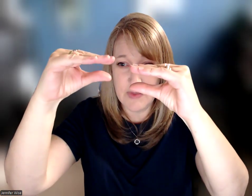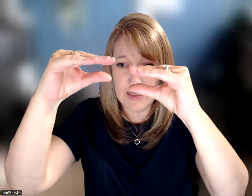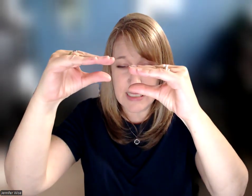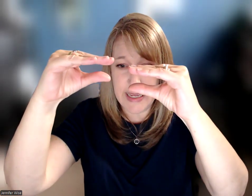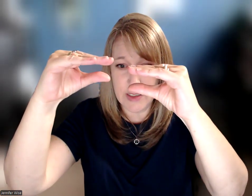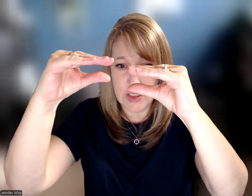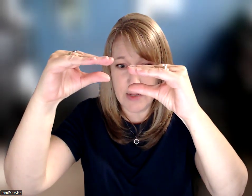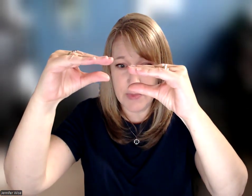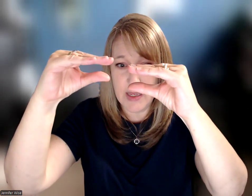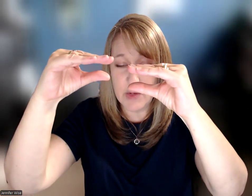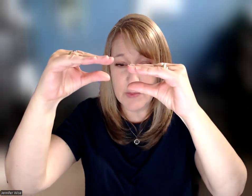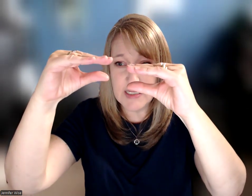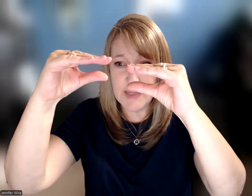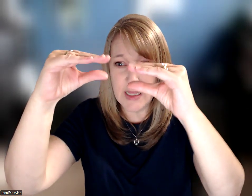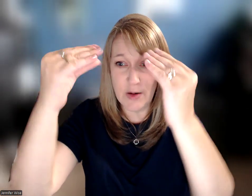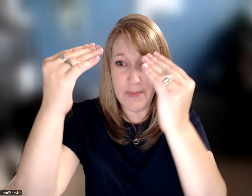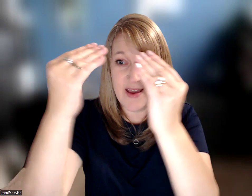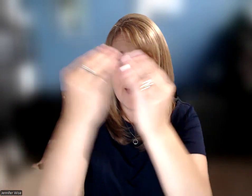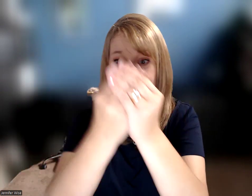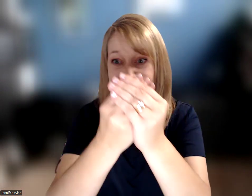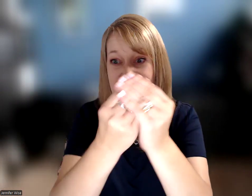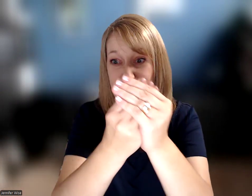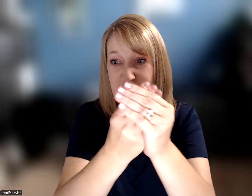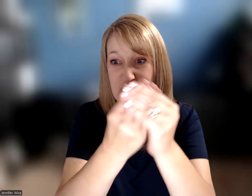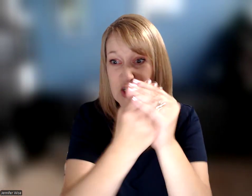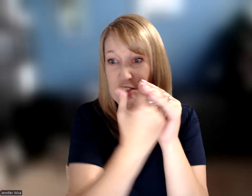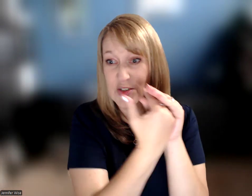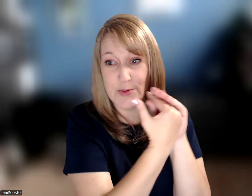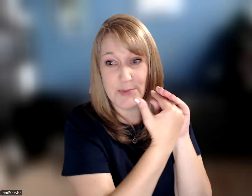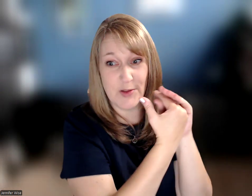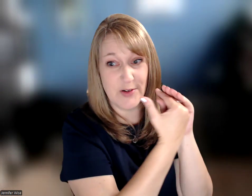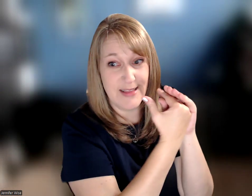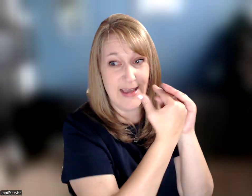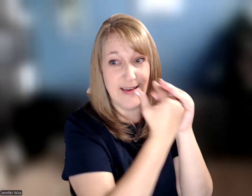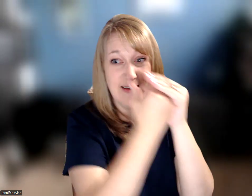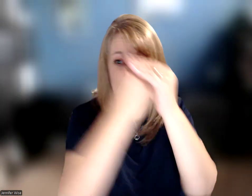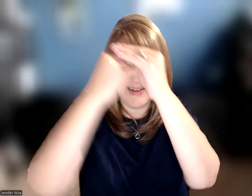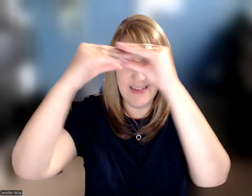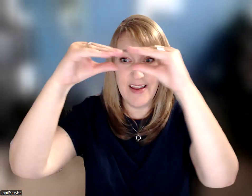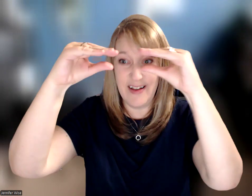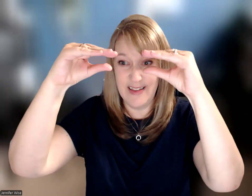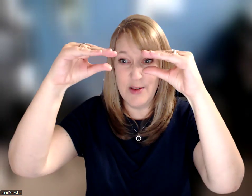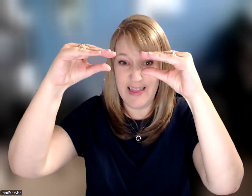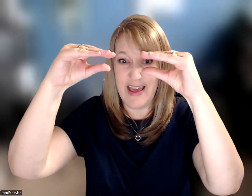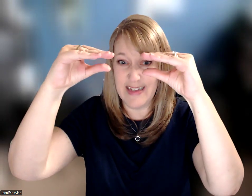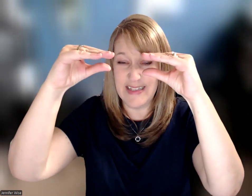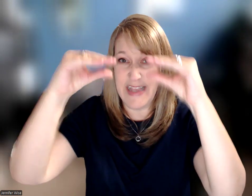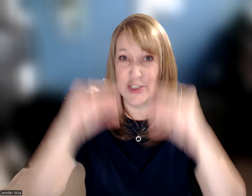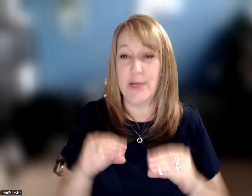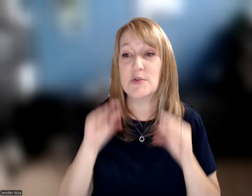That's the hand shape. It reminds me a little bit of sandwich. Do you remember learning that? It's a little like that. That's the hand shape. So you're